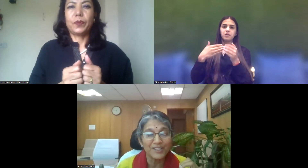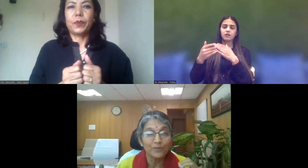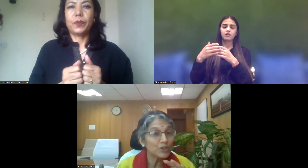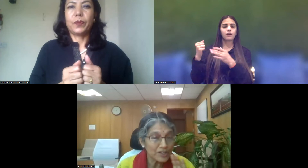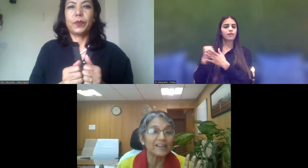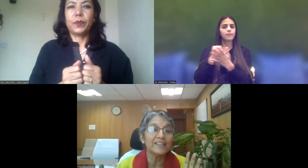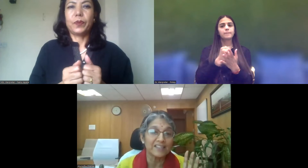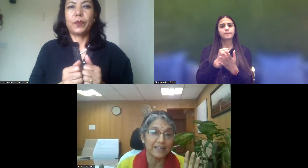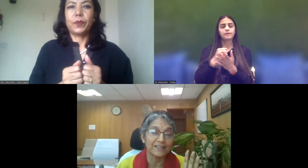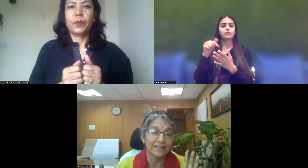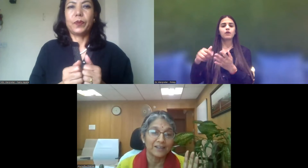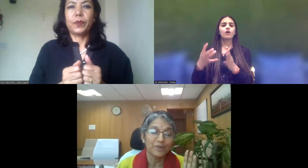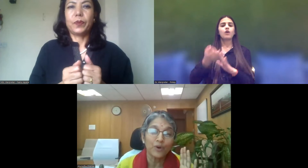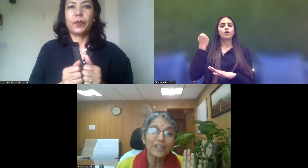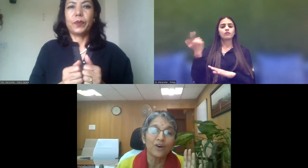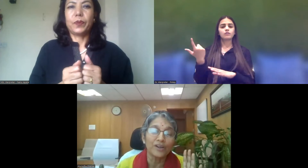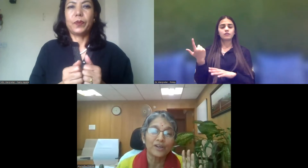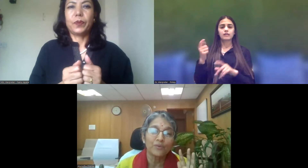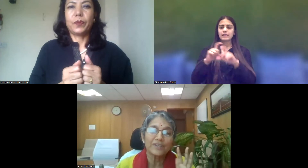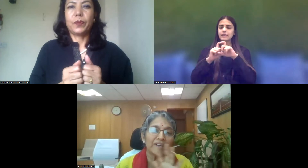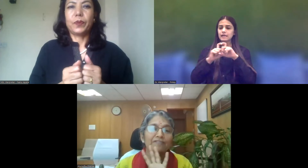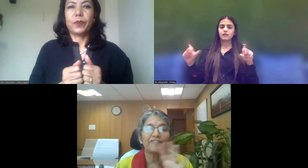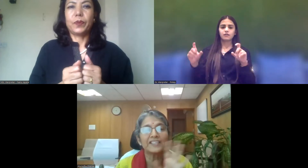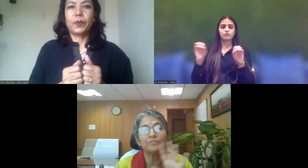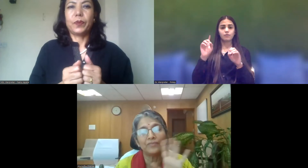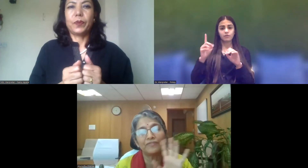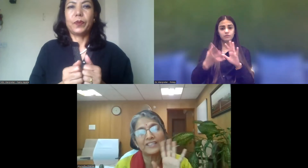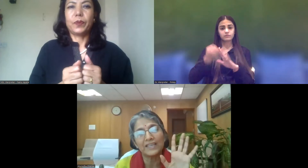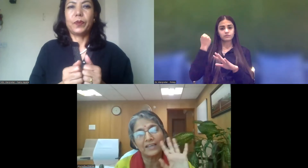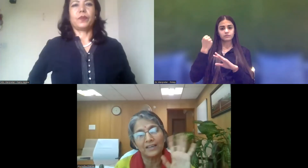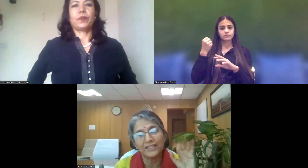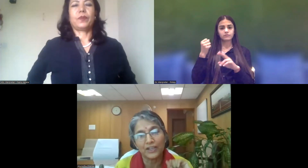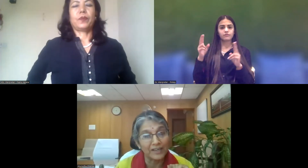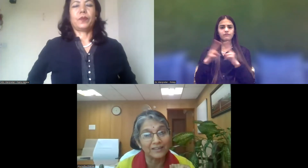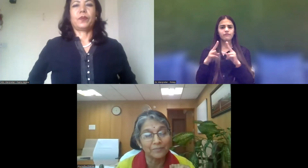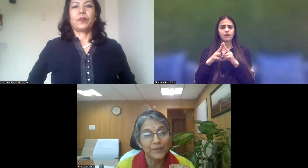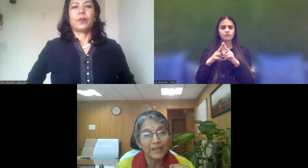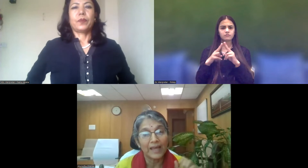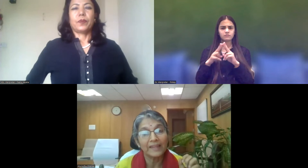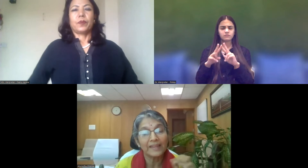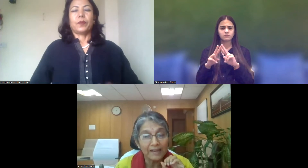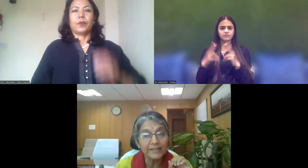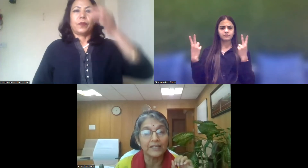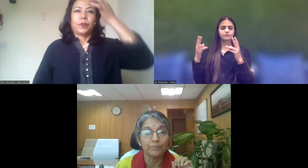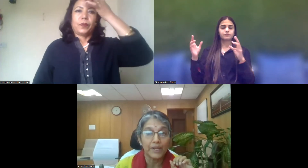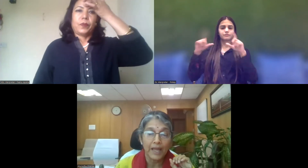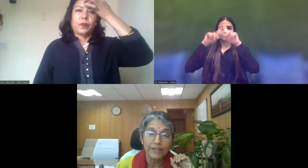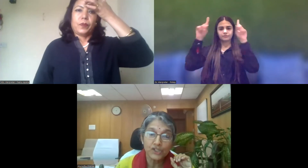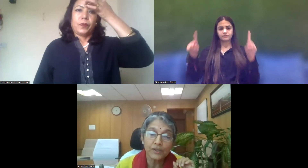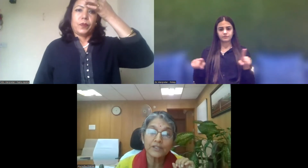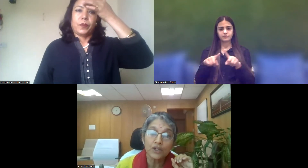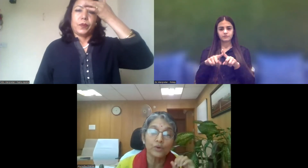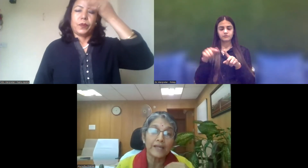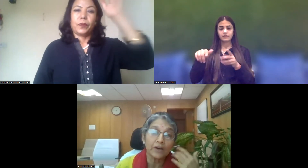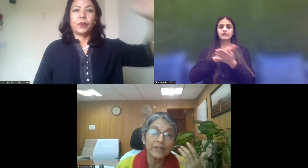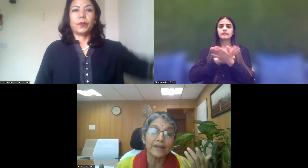got was not a clean slate, but what they got was a very fuzzy screen, and they cleaned it up. And the